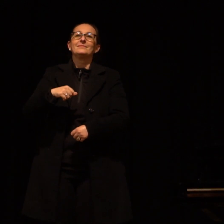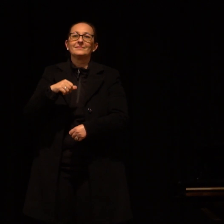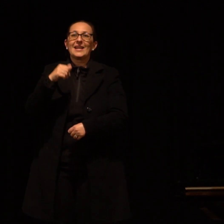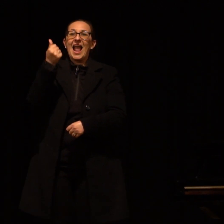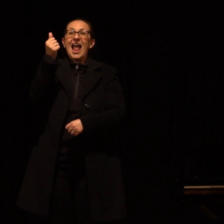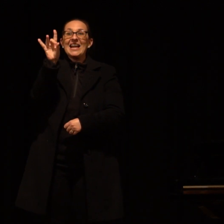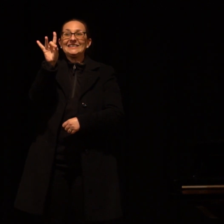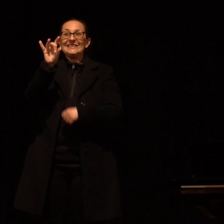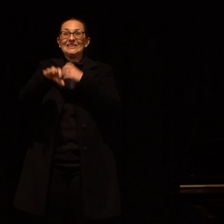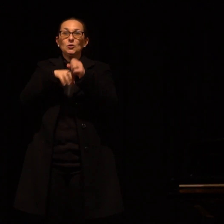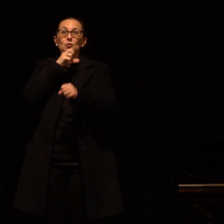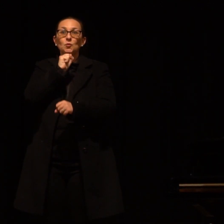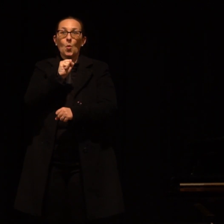back.